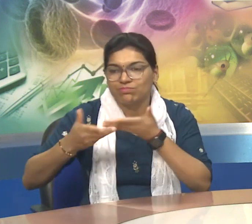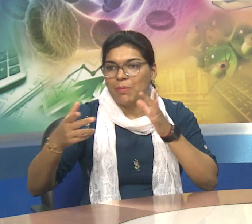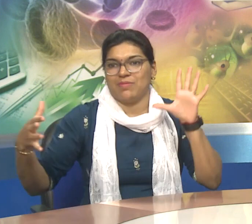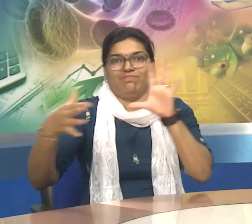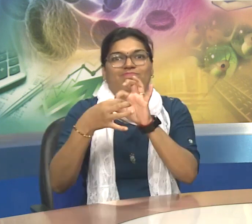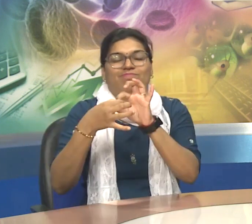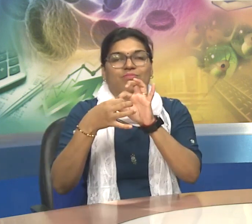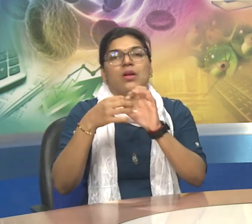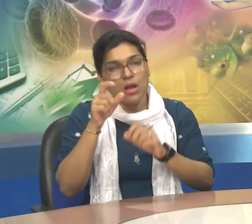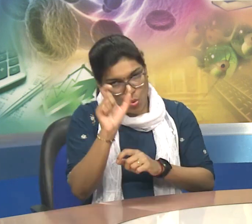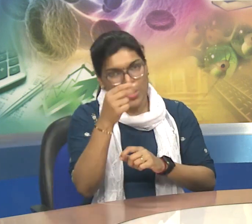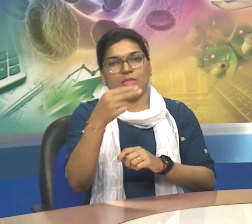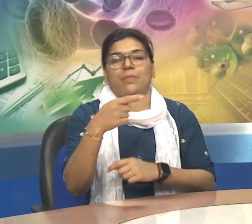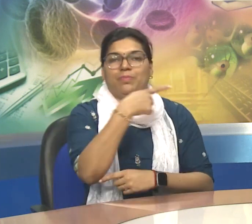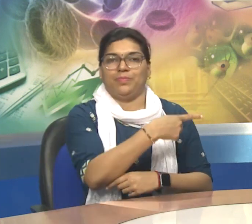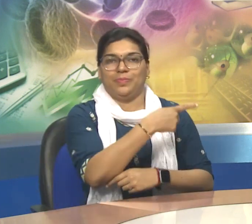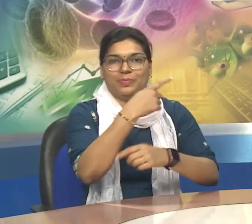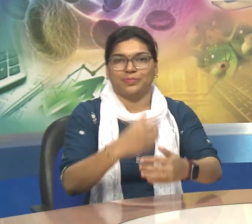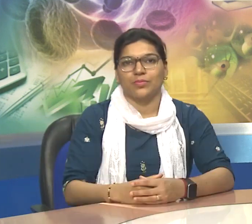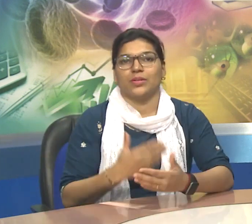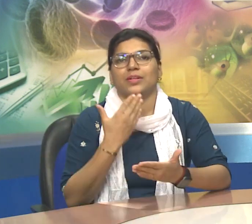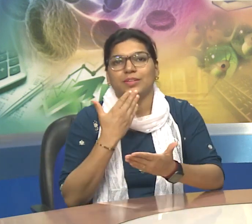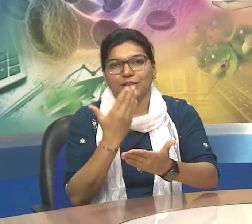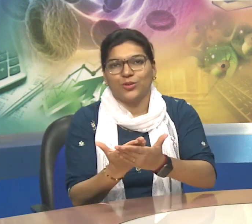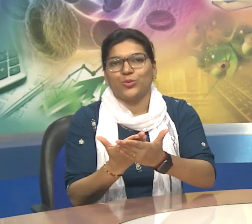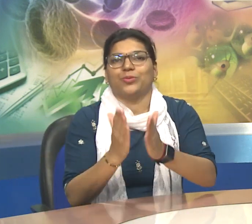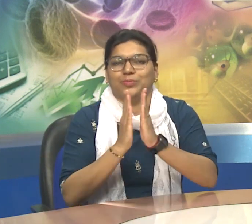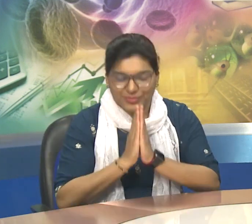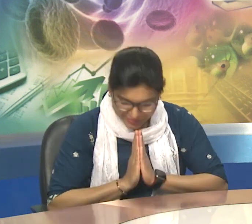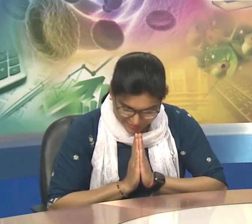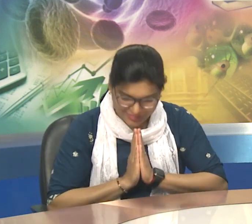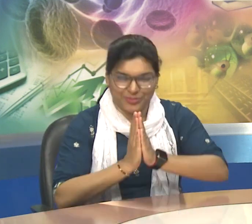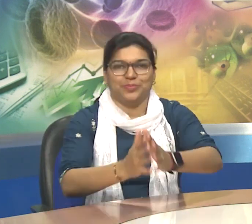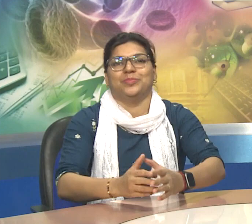Thank you. Namaste.